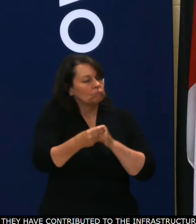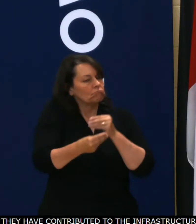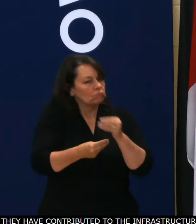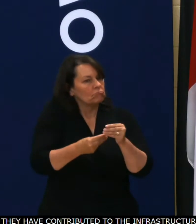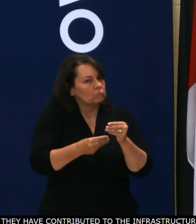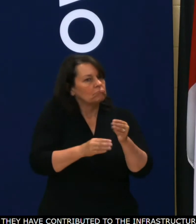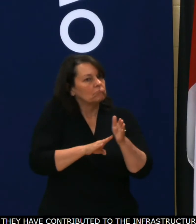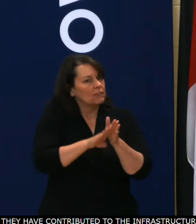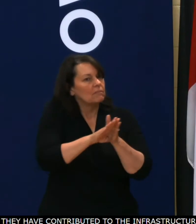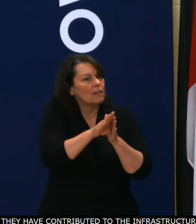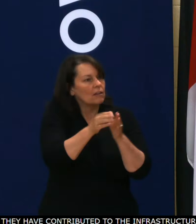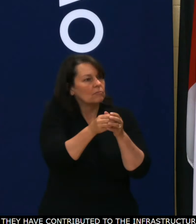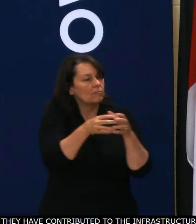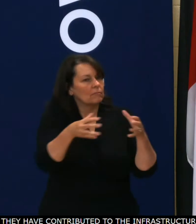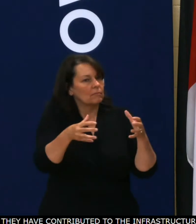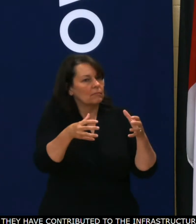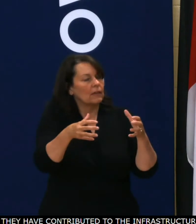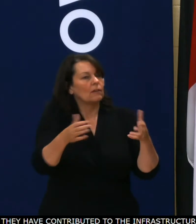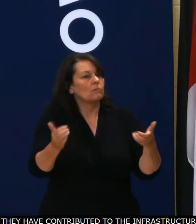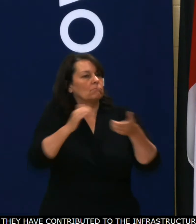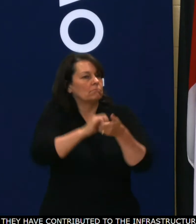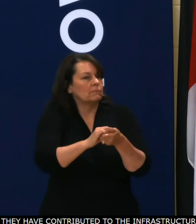Nova Scotians to Mi'kma'ki.